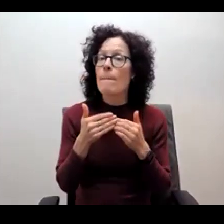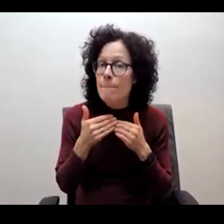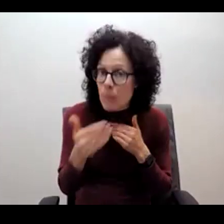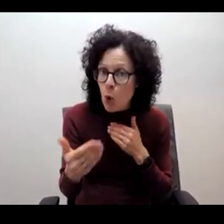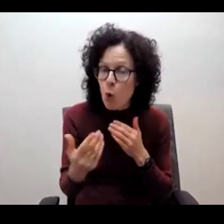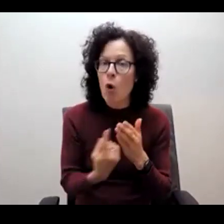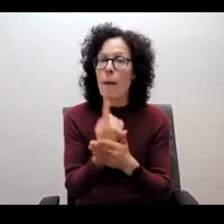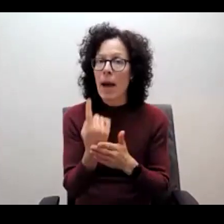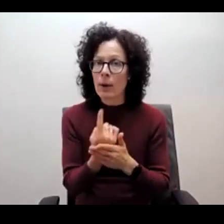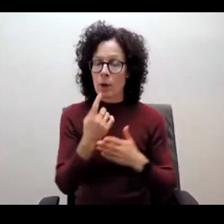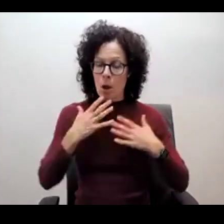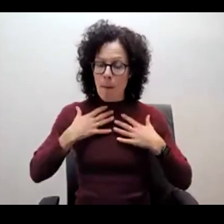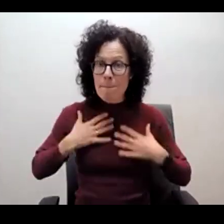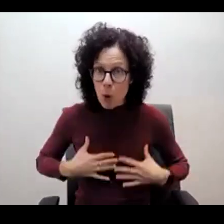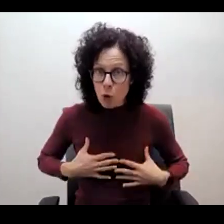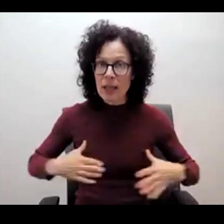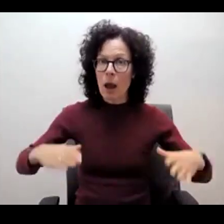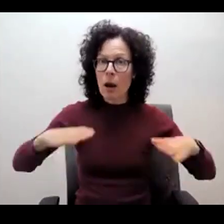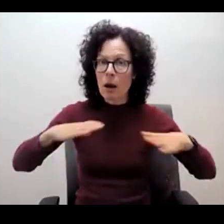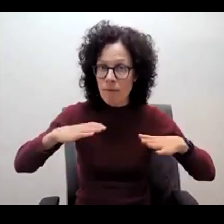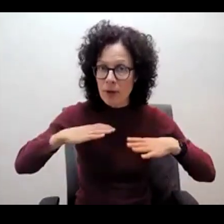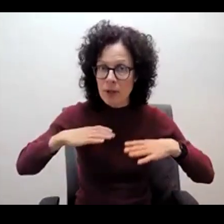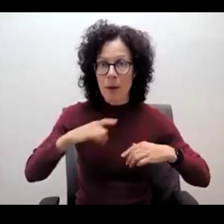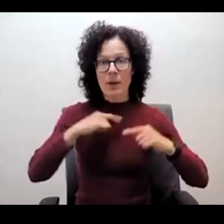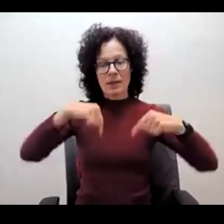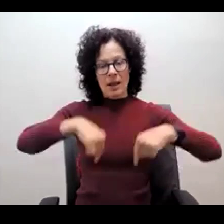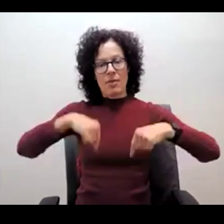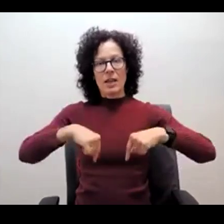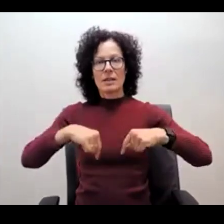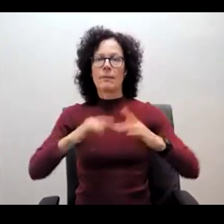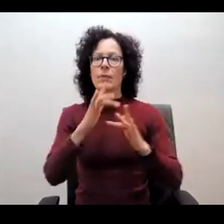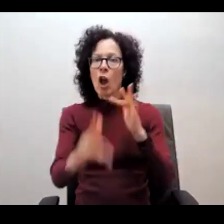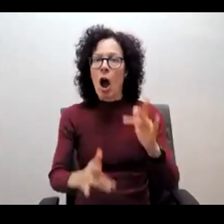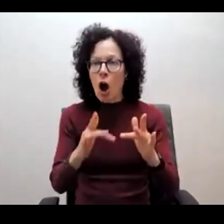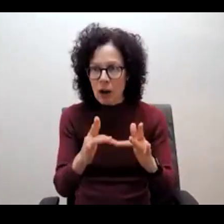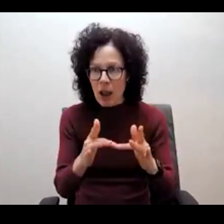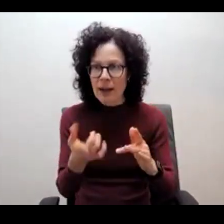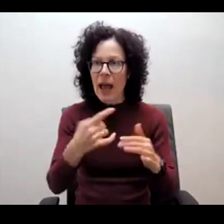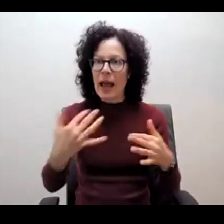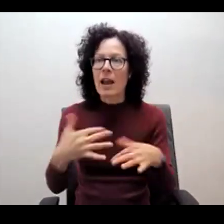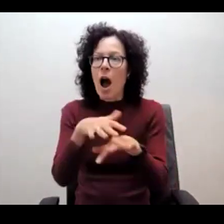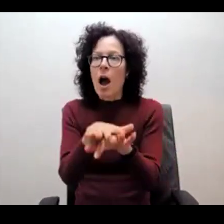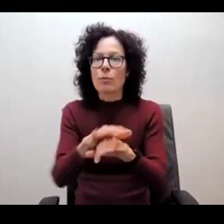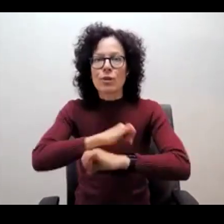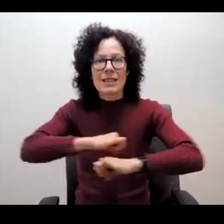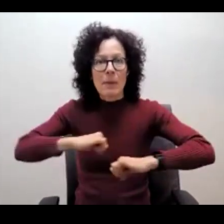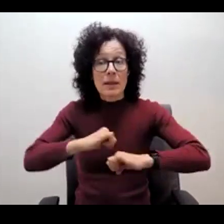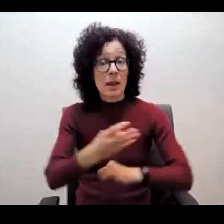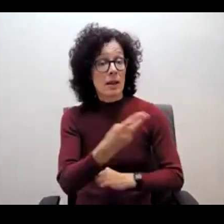body comfort as well, because we are in an online space and a hybrid space, because some of us are live in a room